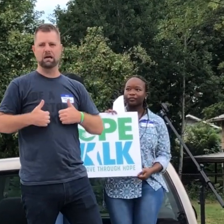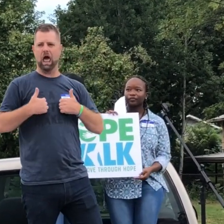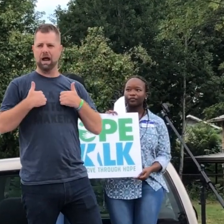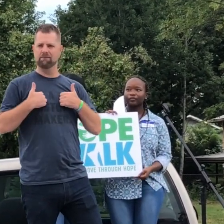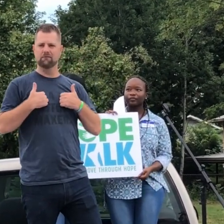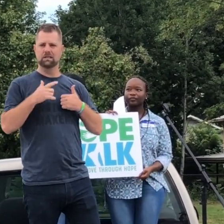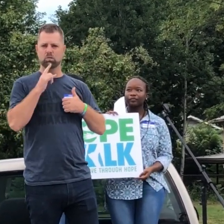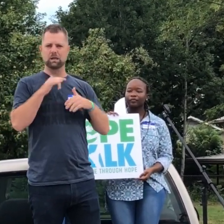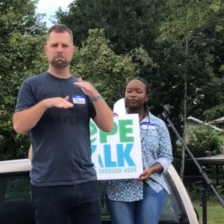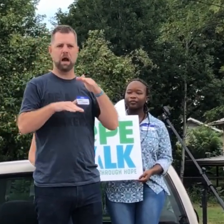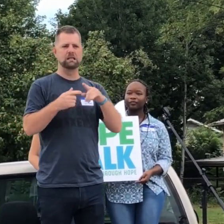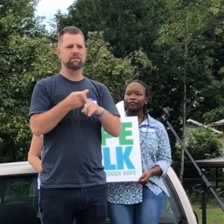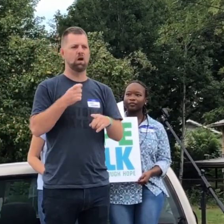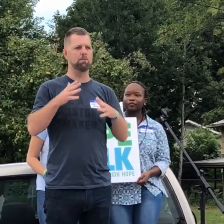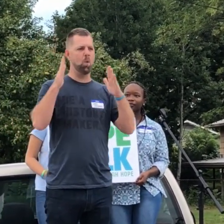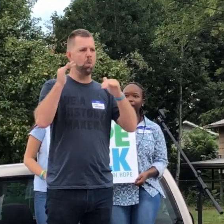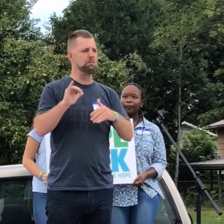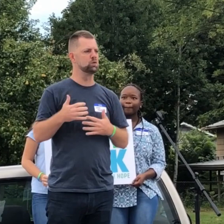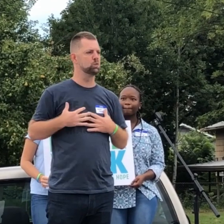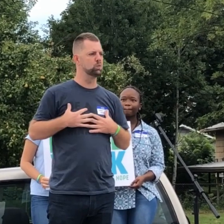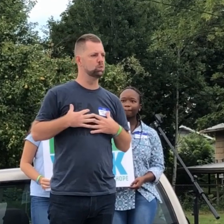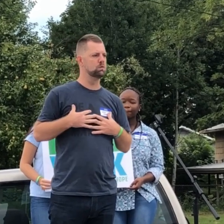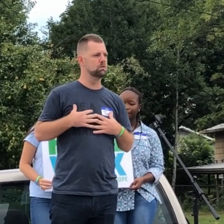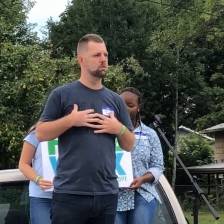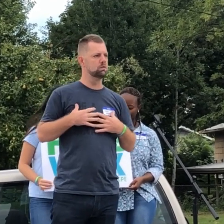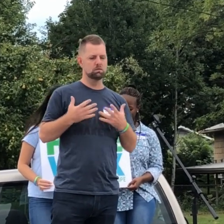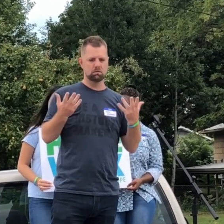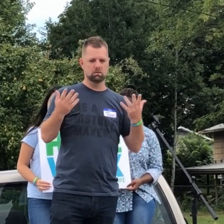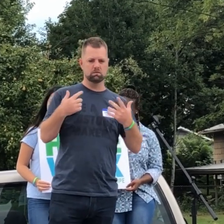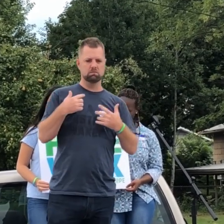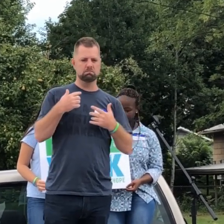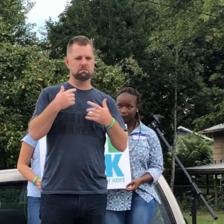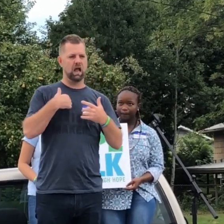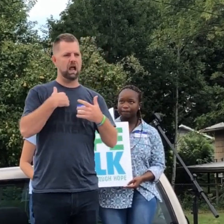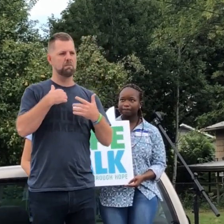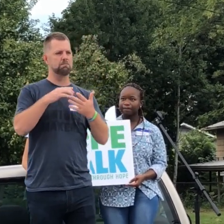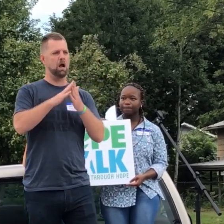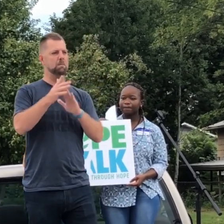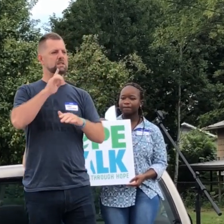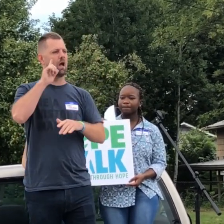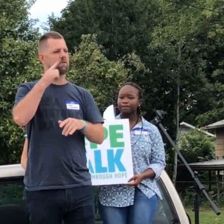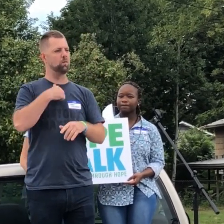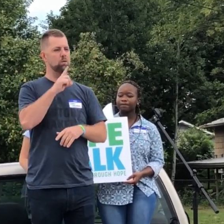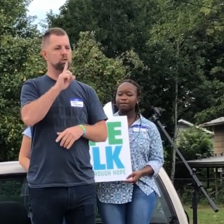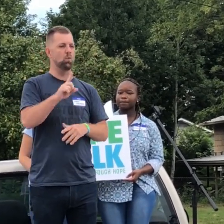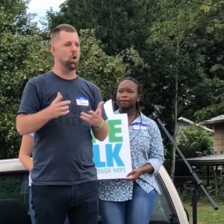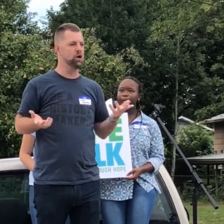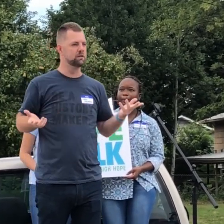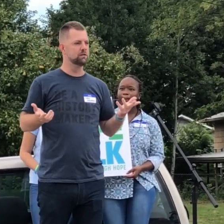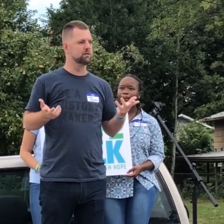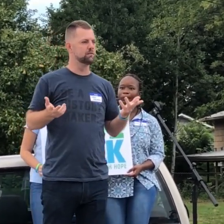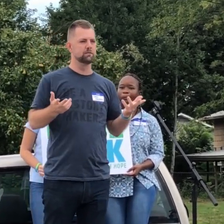think of in my life basically is all about hope. I became deaf at the age of